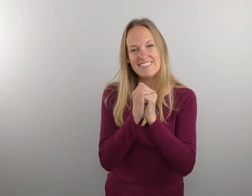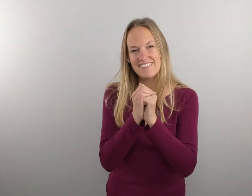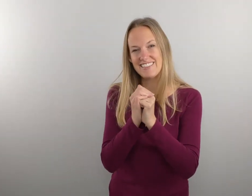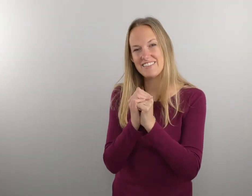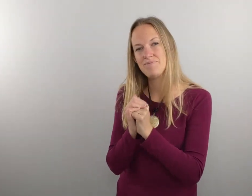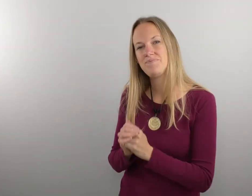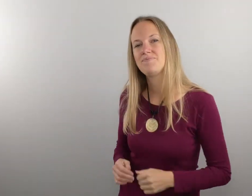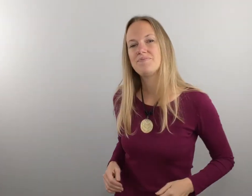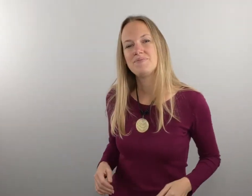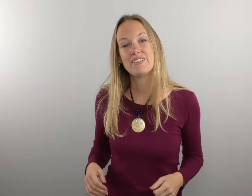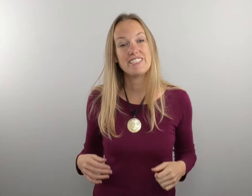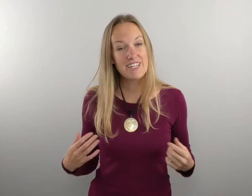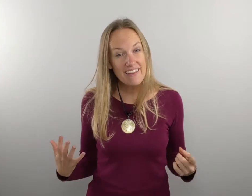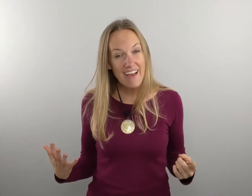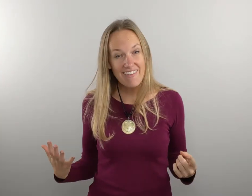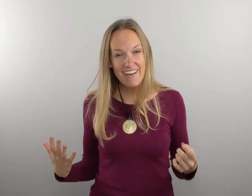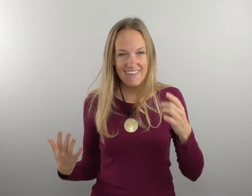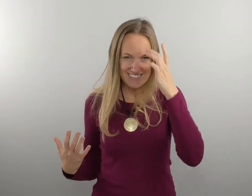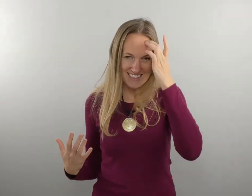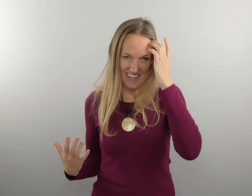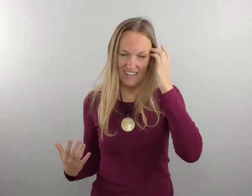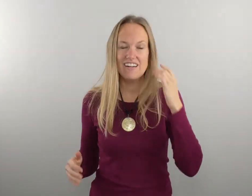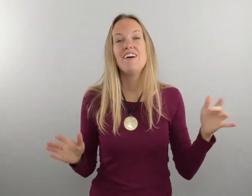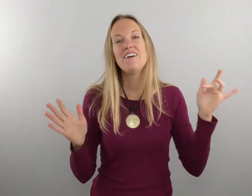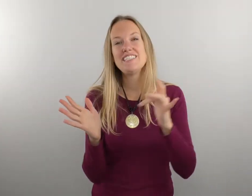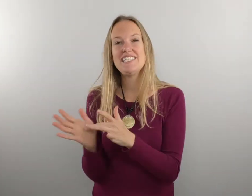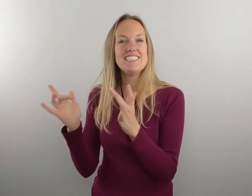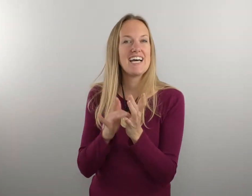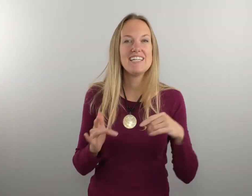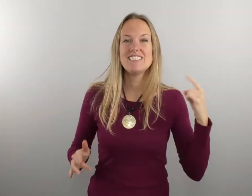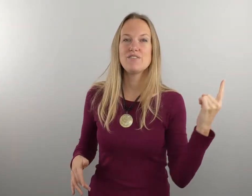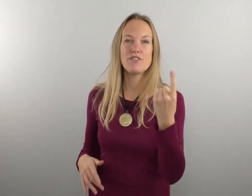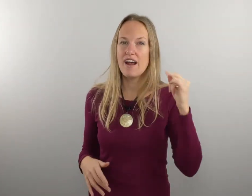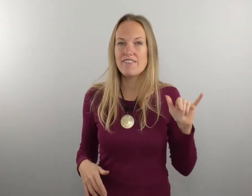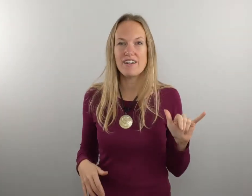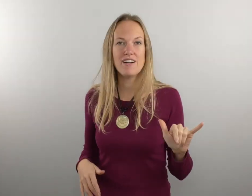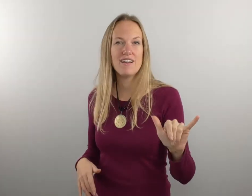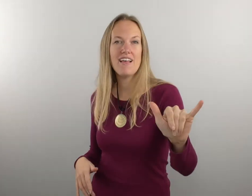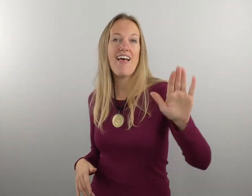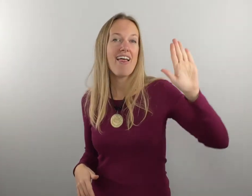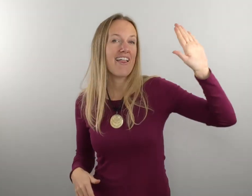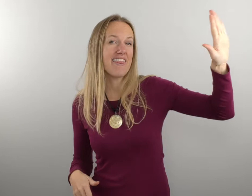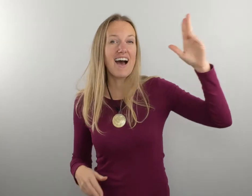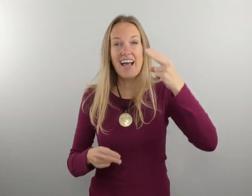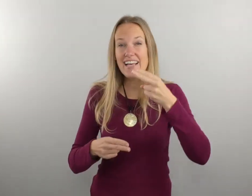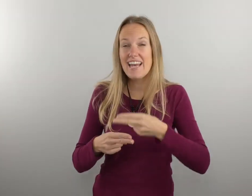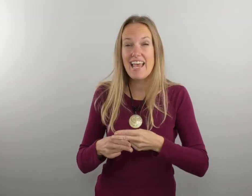Adored. So let's try that line all together. Jesus, forever, thy